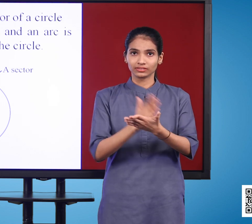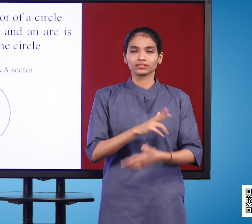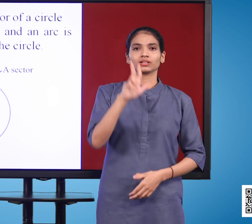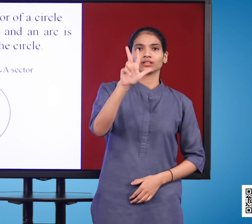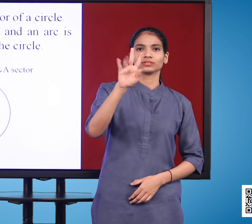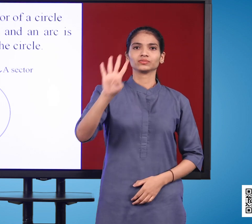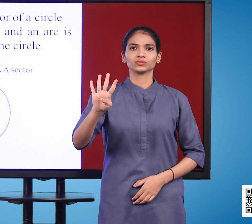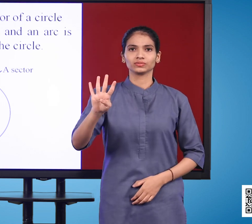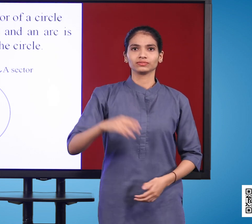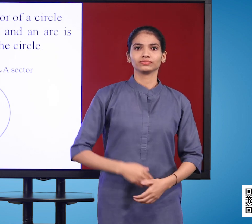Page 84.